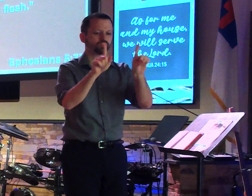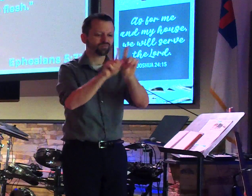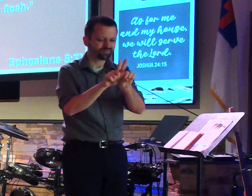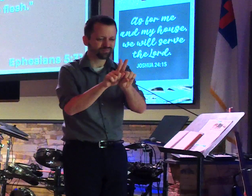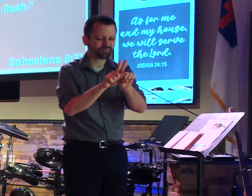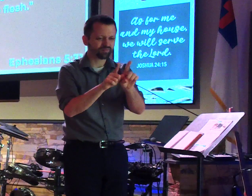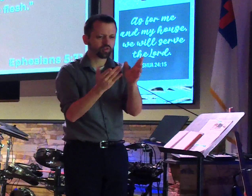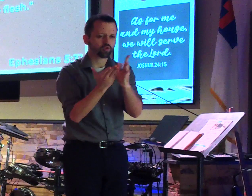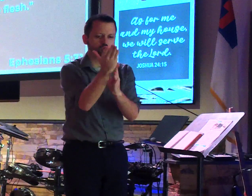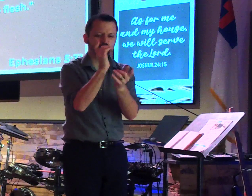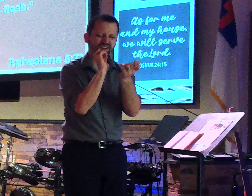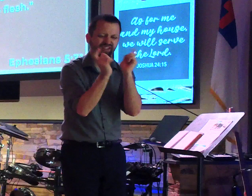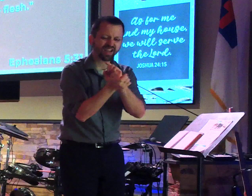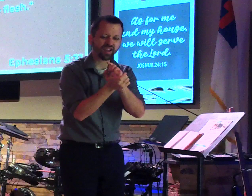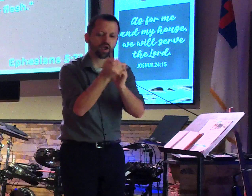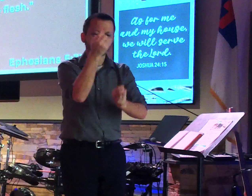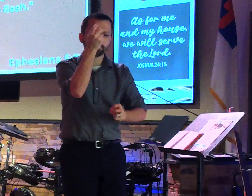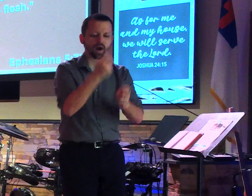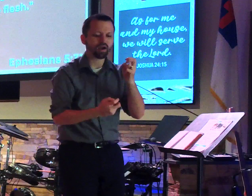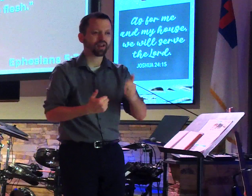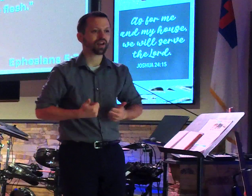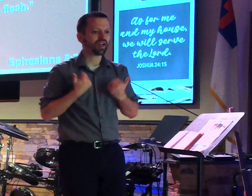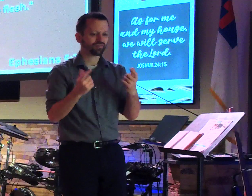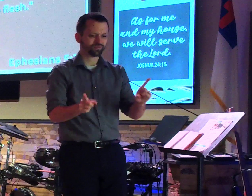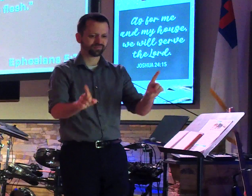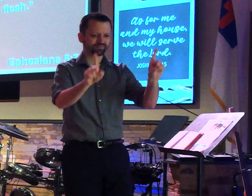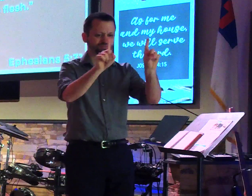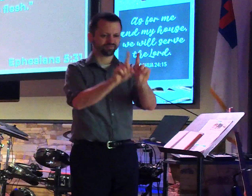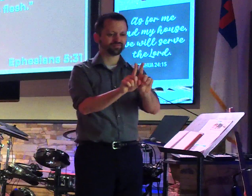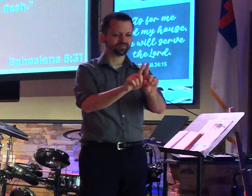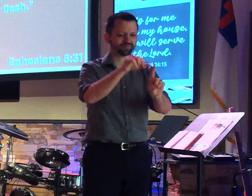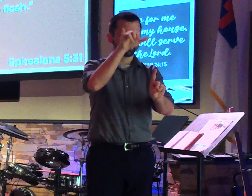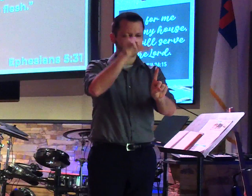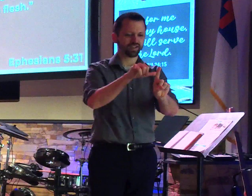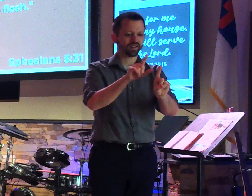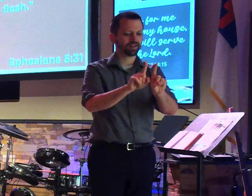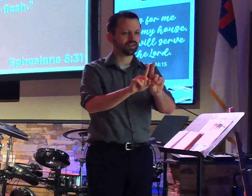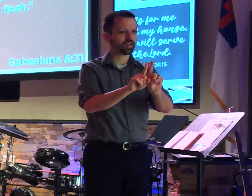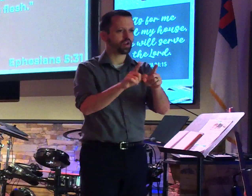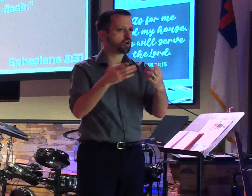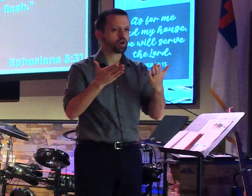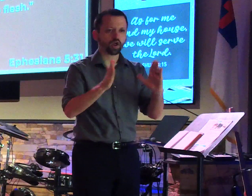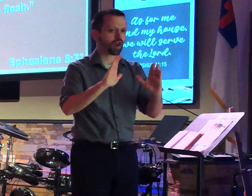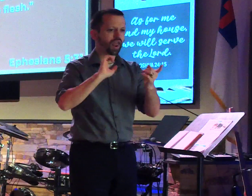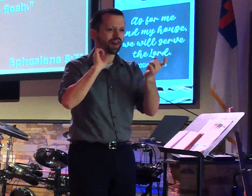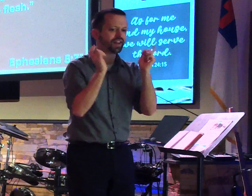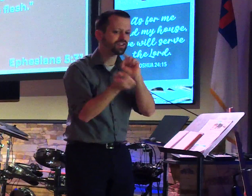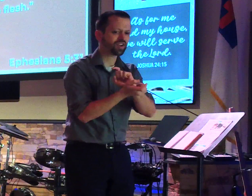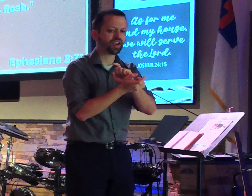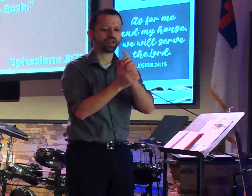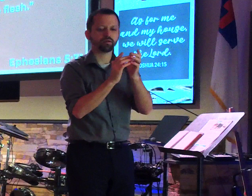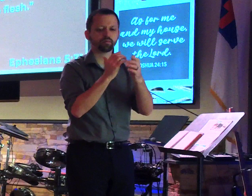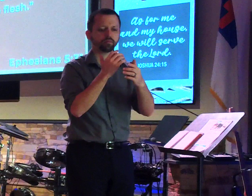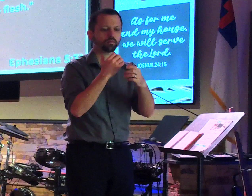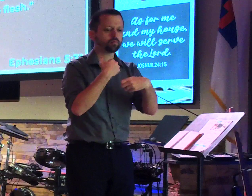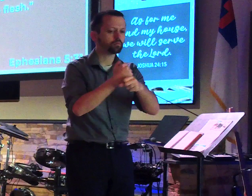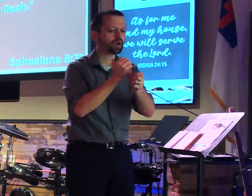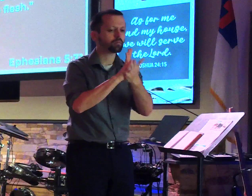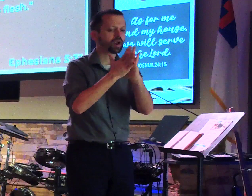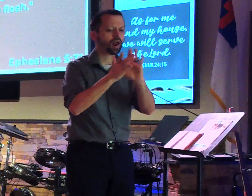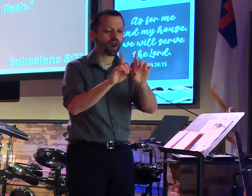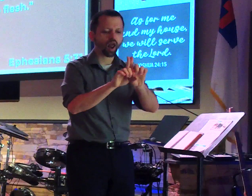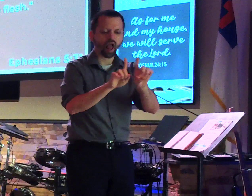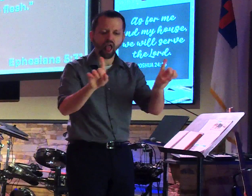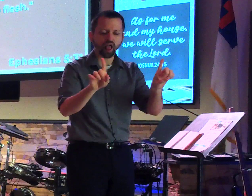the changes and trials of life. Be together and don't let those changes or those trials separate you. Amen,